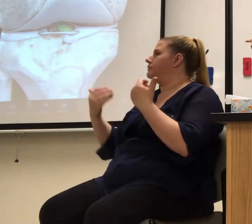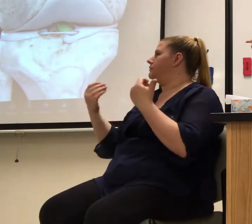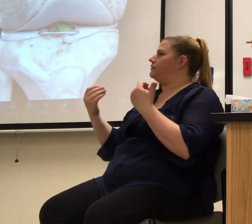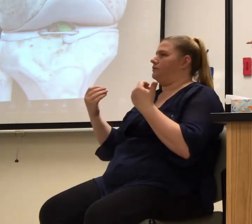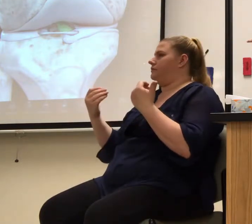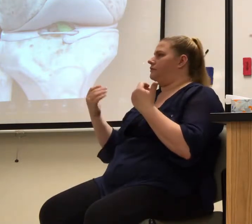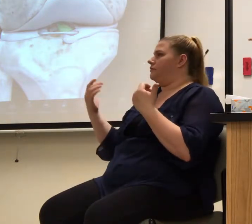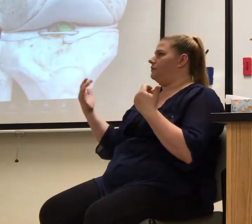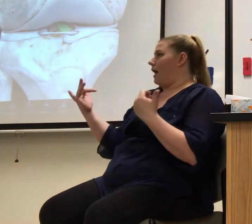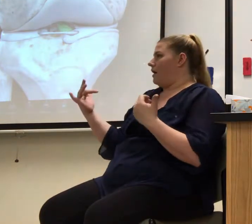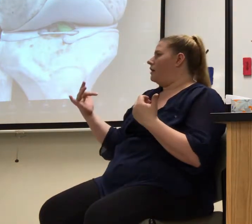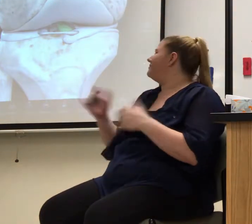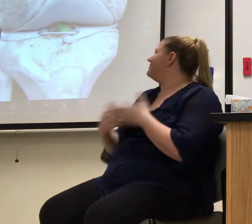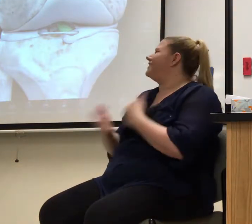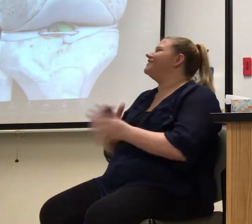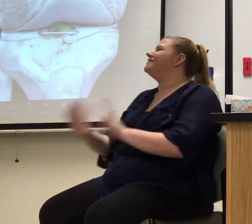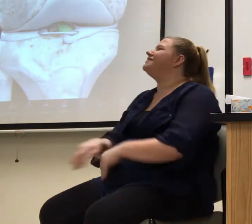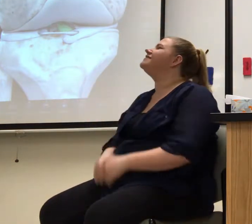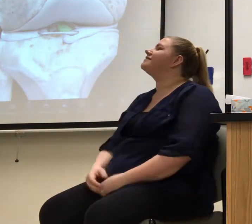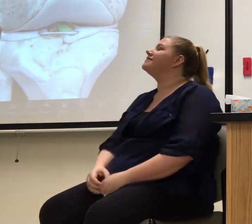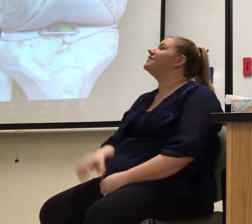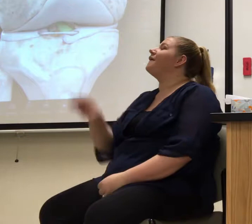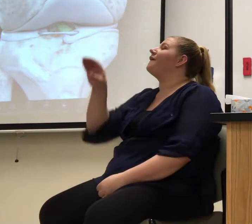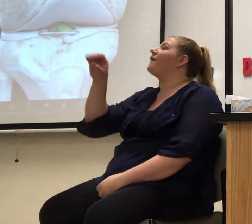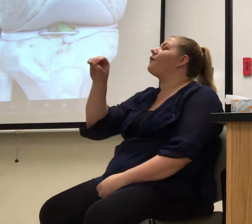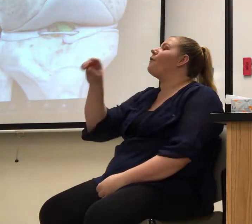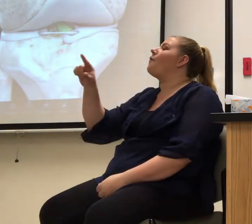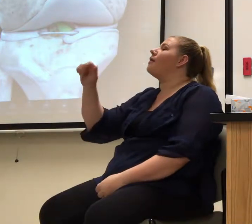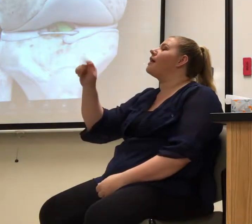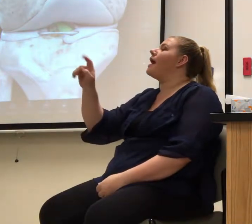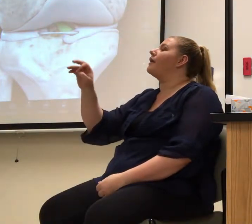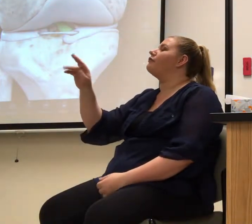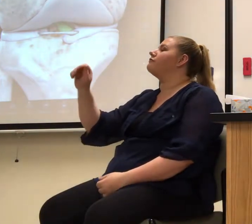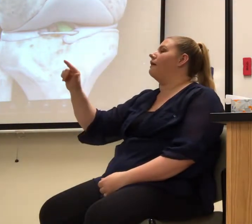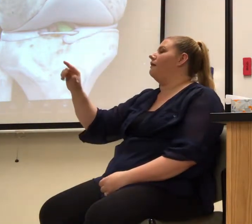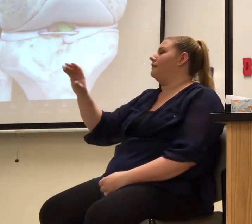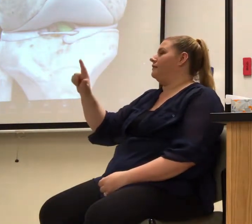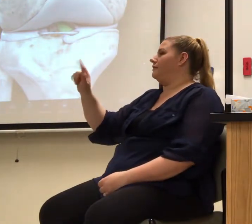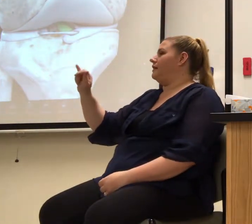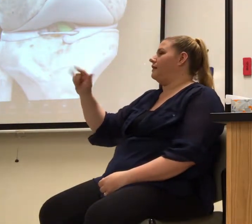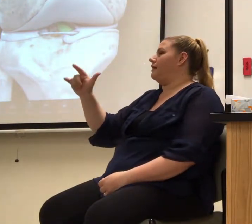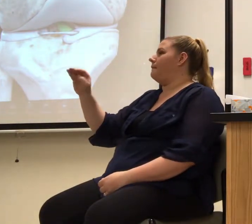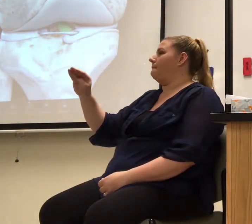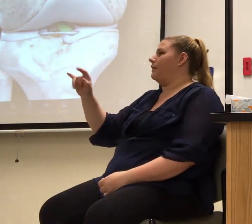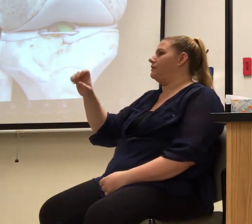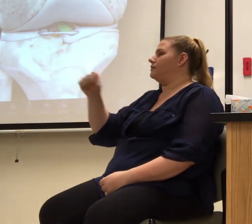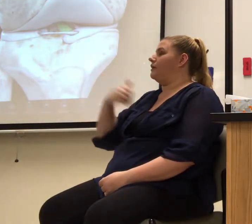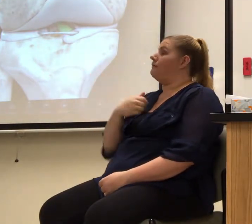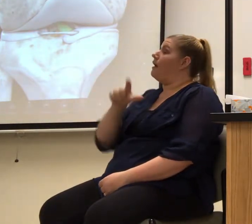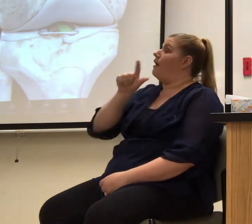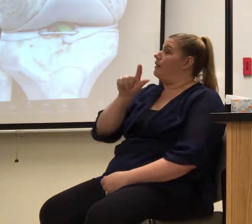let's see here. Okay, the collateral ligaments. There's the LCL and the MCL.